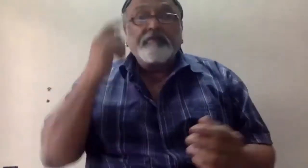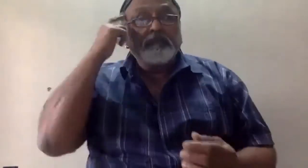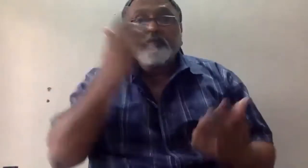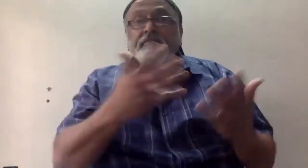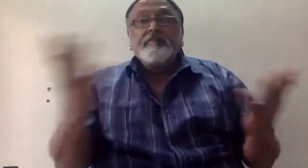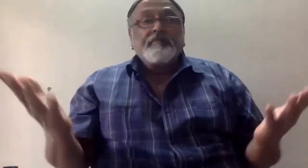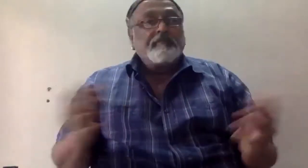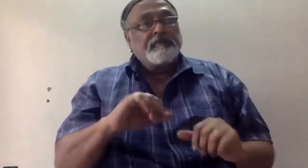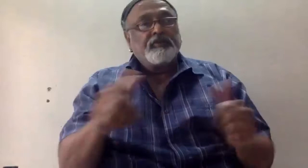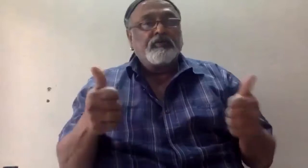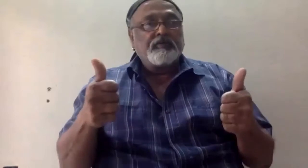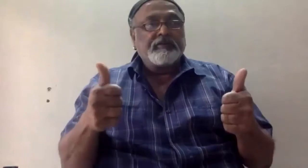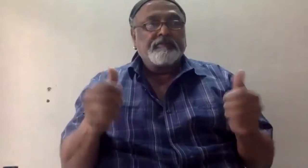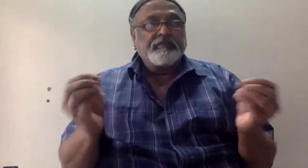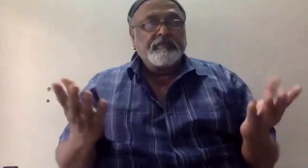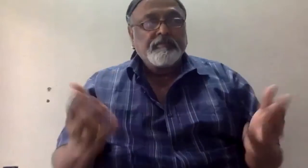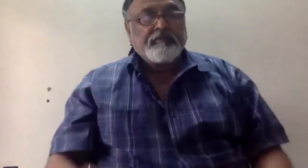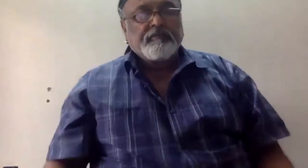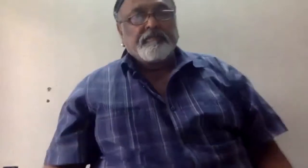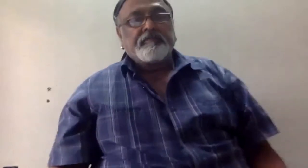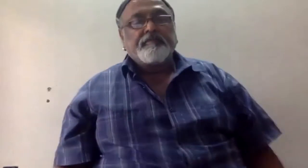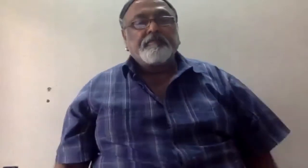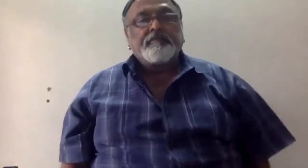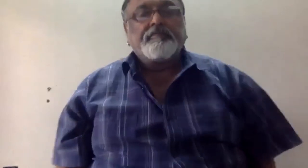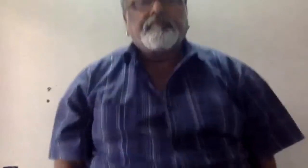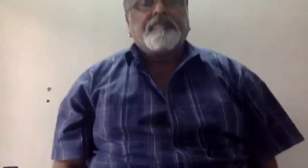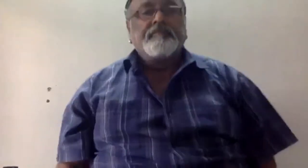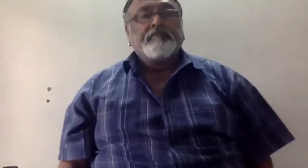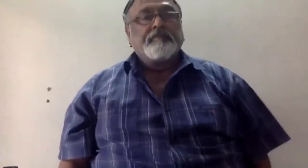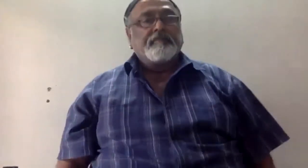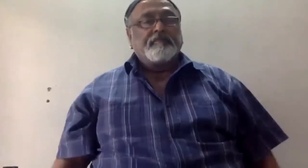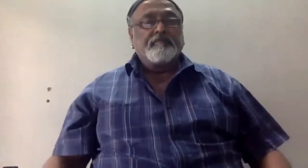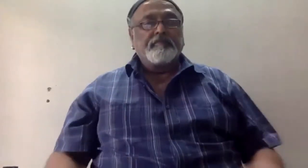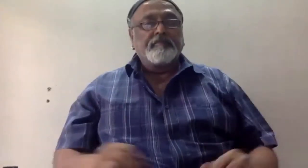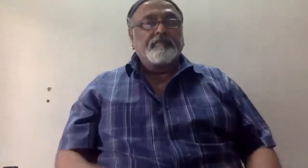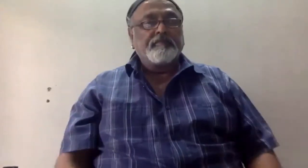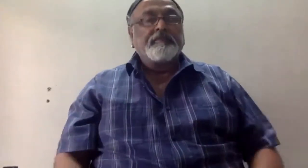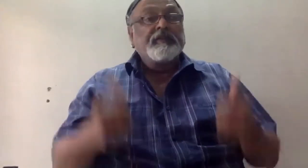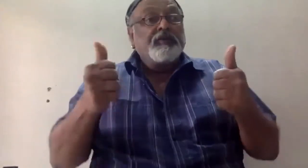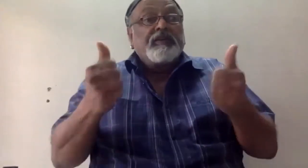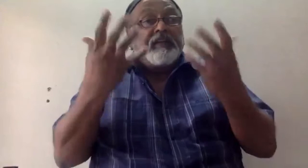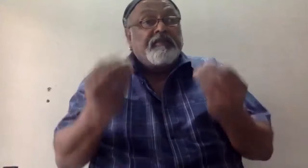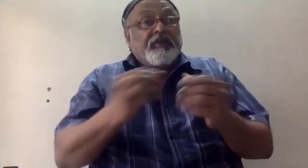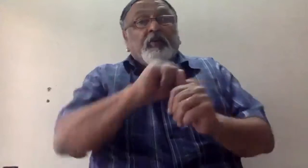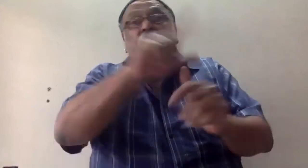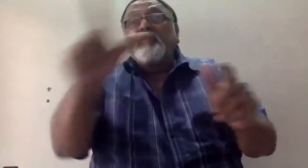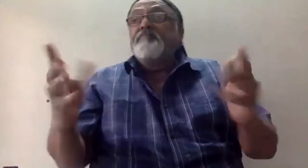Yes, yes. All right. A very good evening to all of you present here. We have Mr.